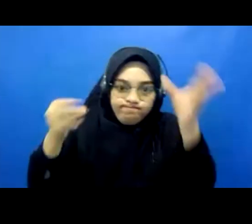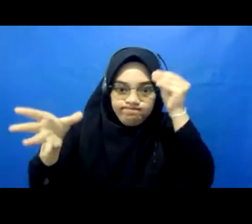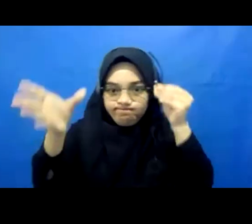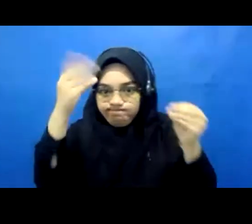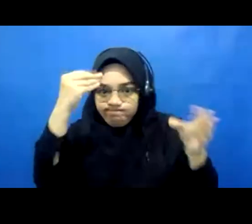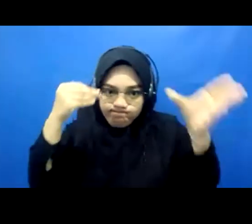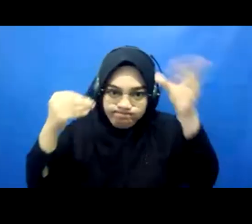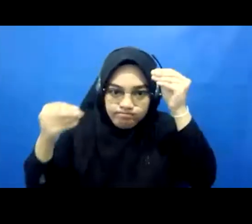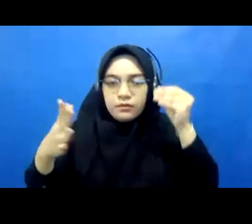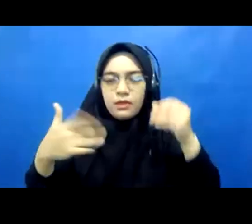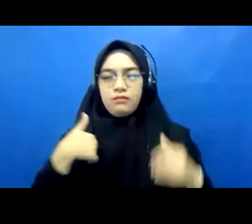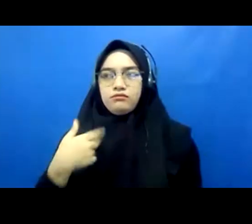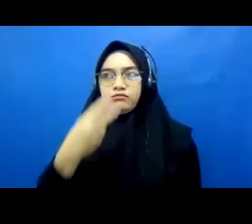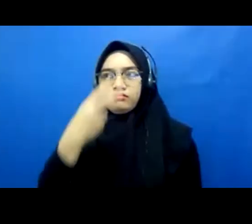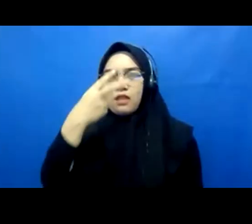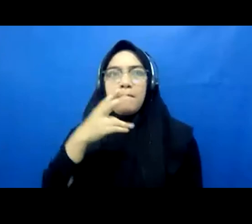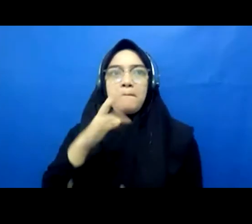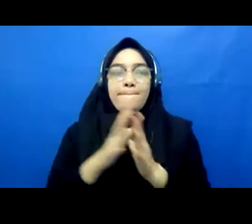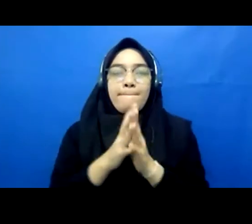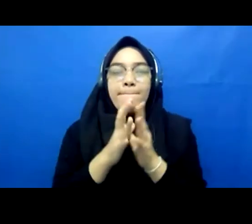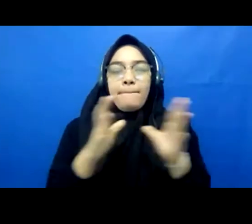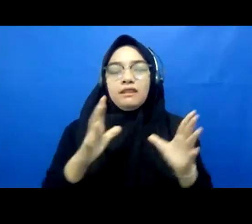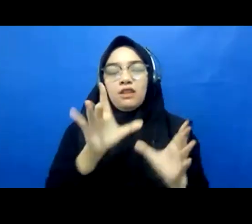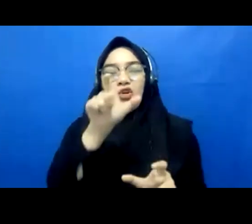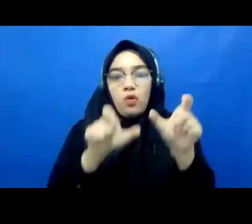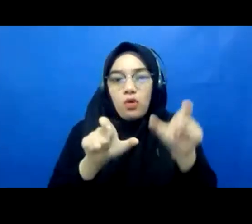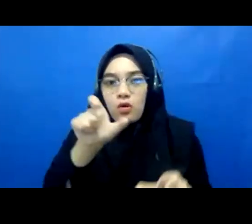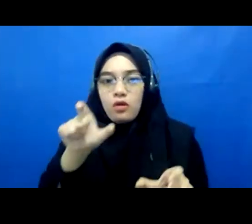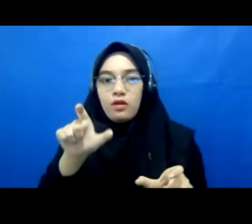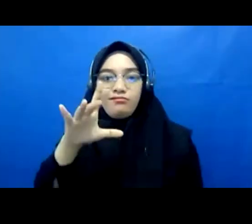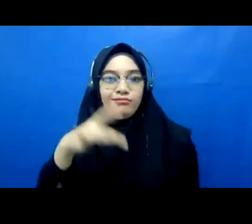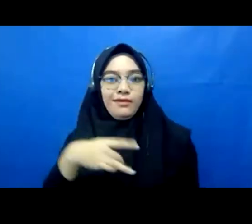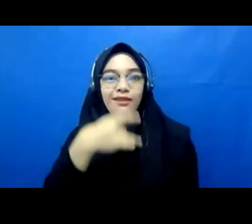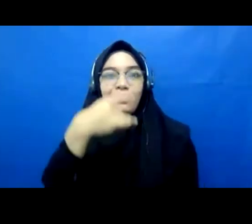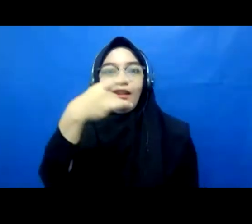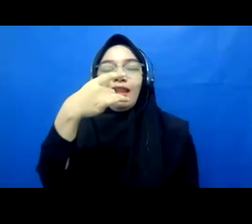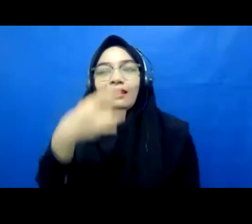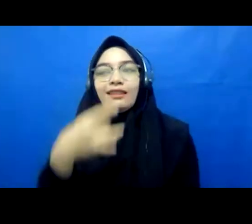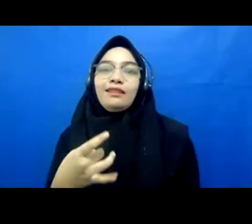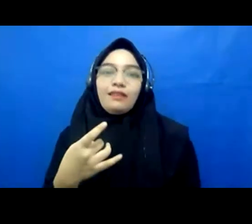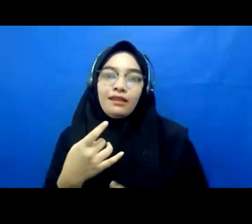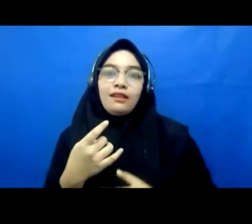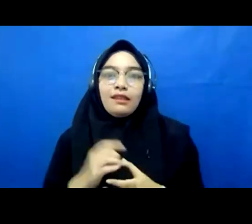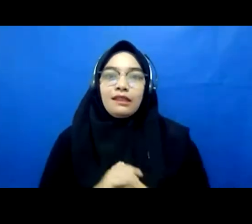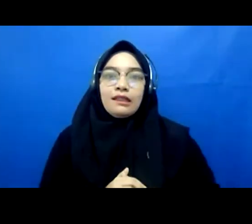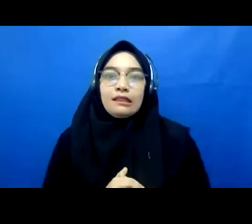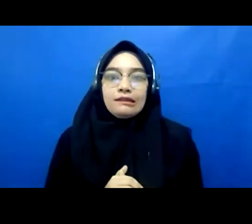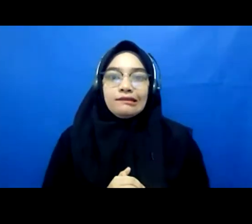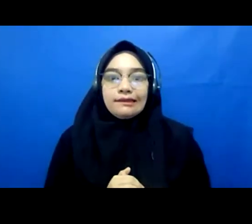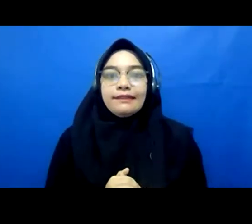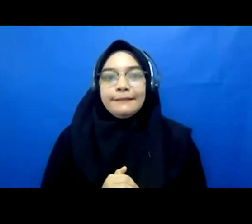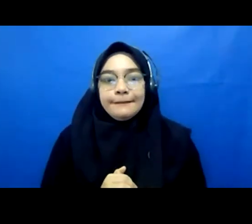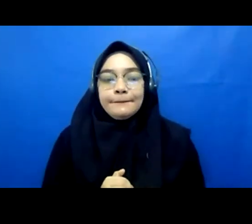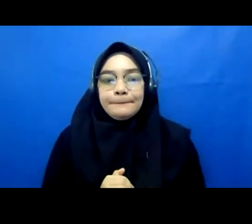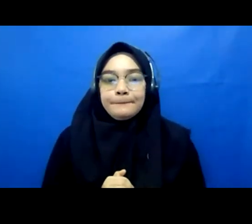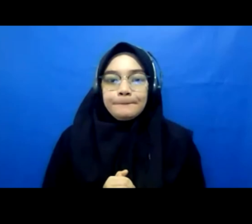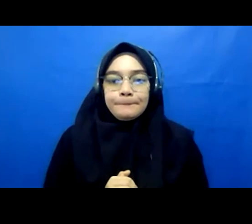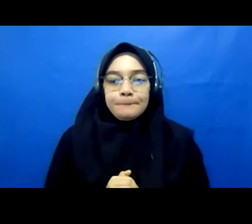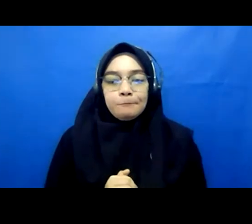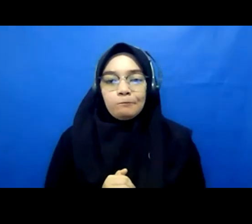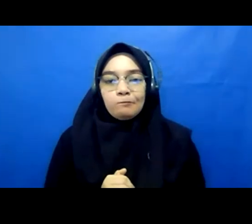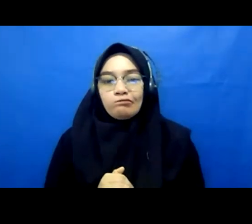really, really interested in the things that haven't gone so great and how we've pivoted or changed as a result. And so